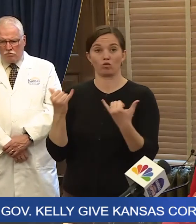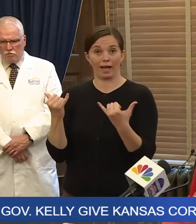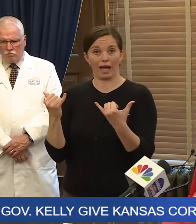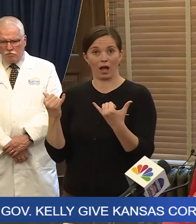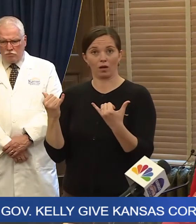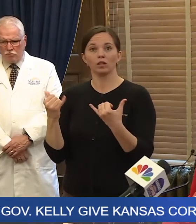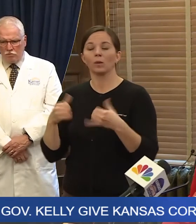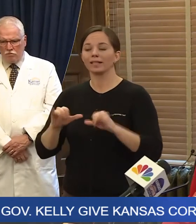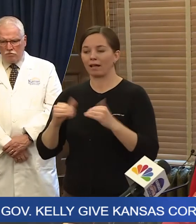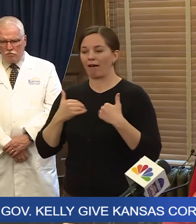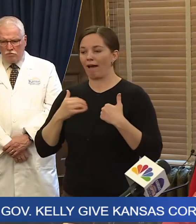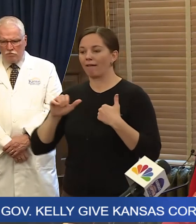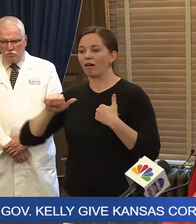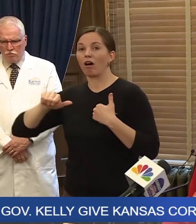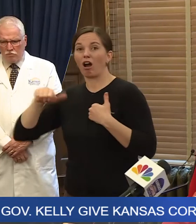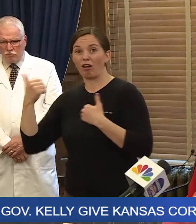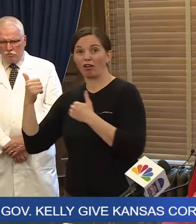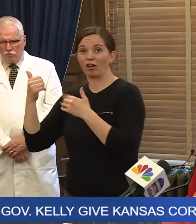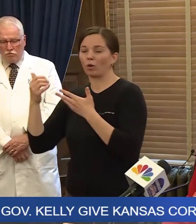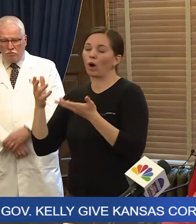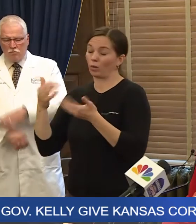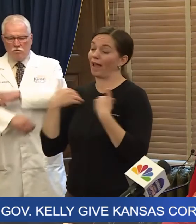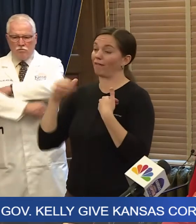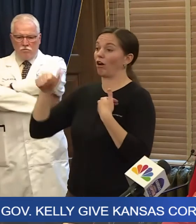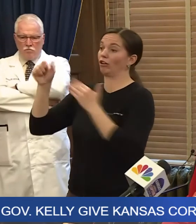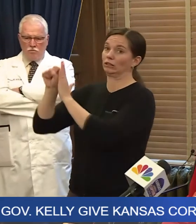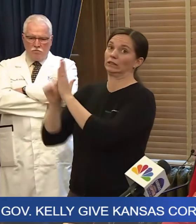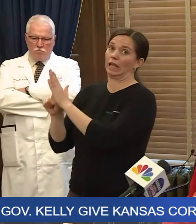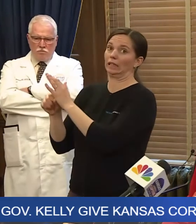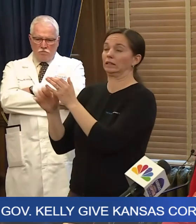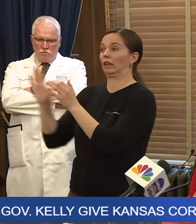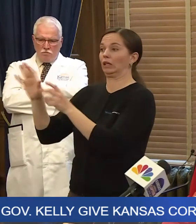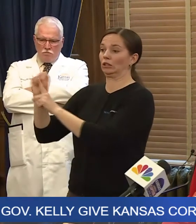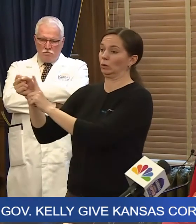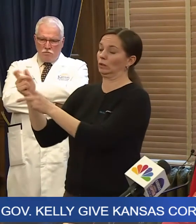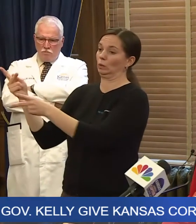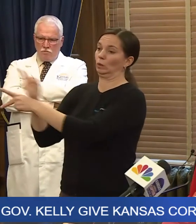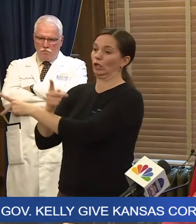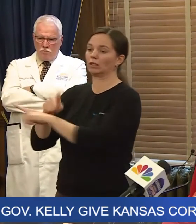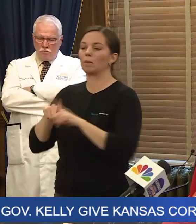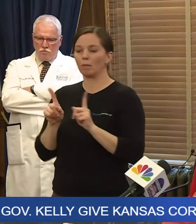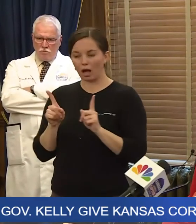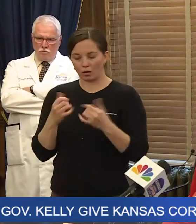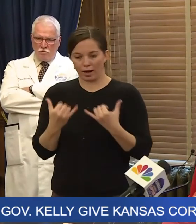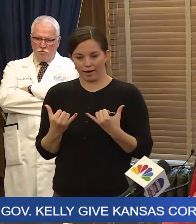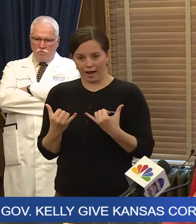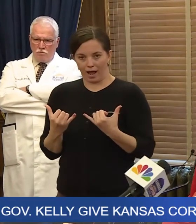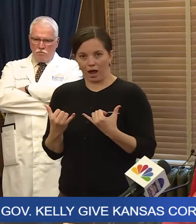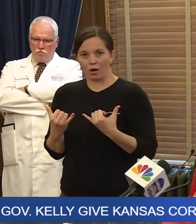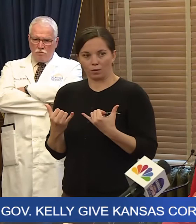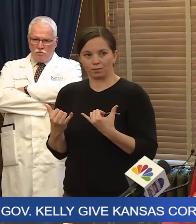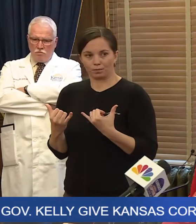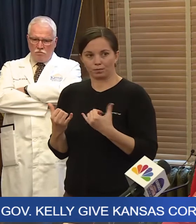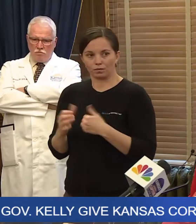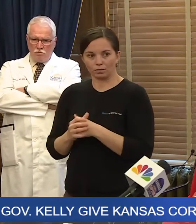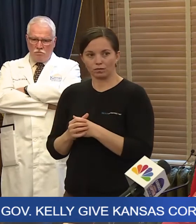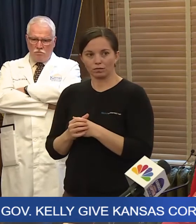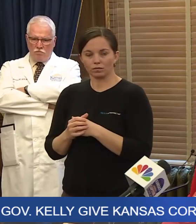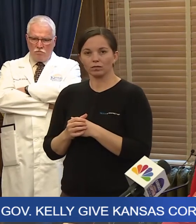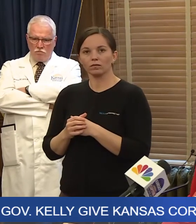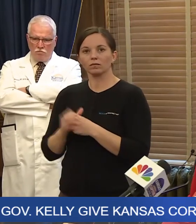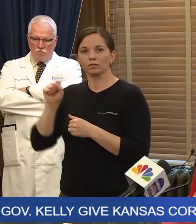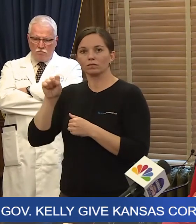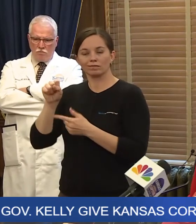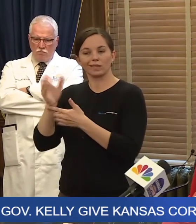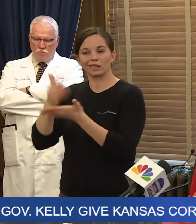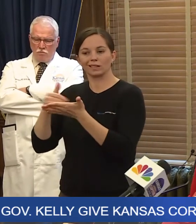we have other states in worse positions than us. And so we will have the funds. We also know that states will already be running out